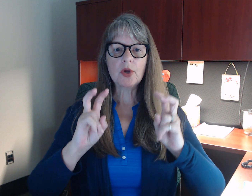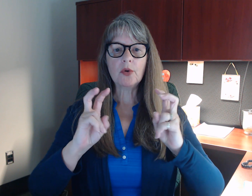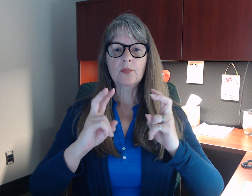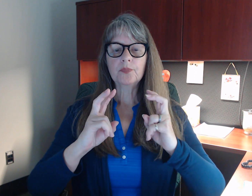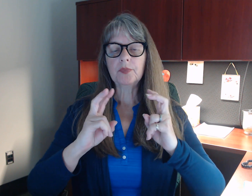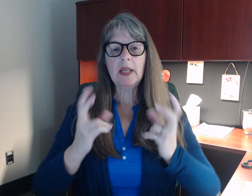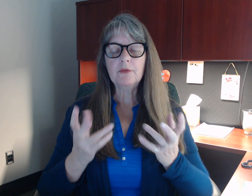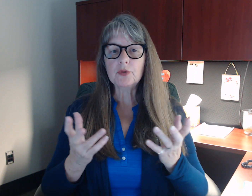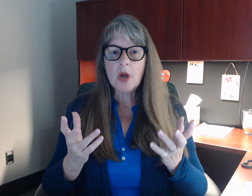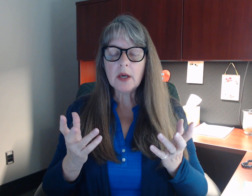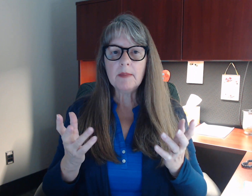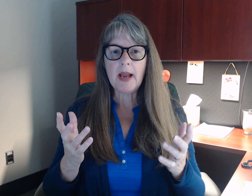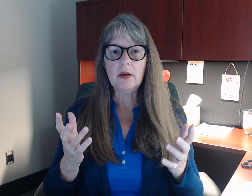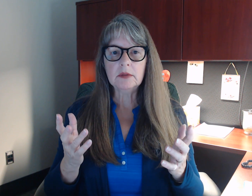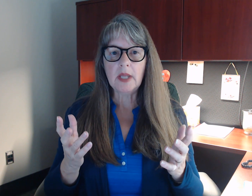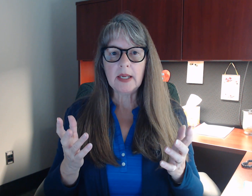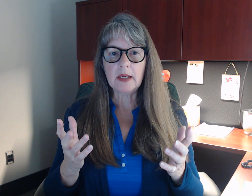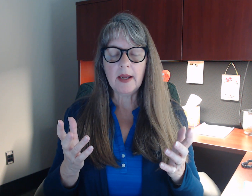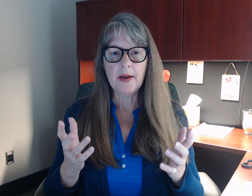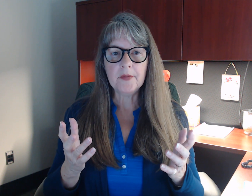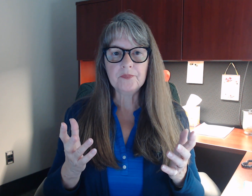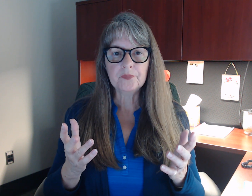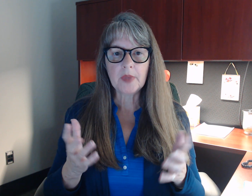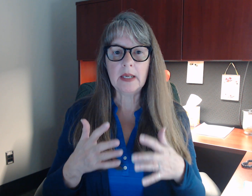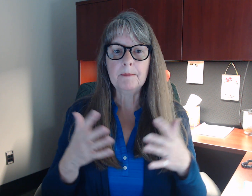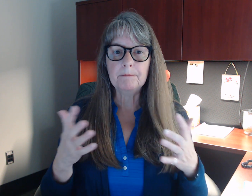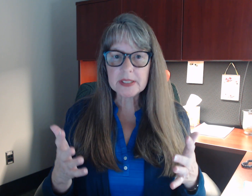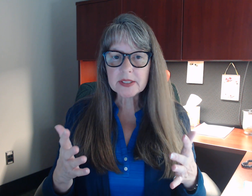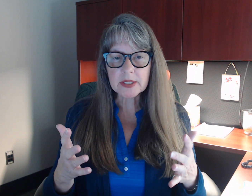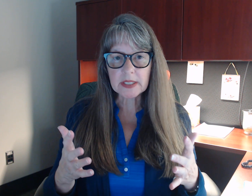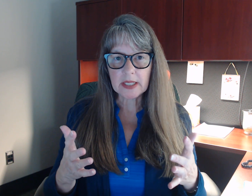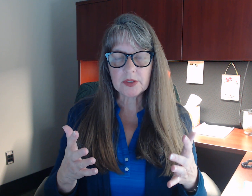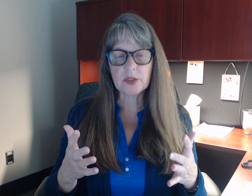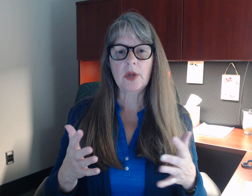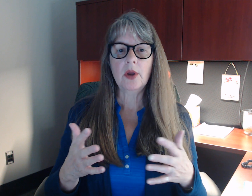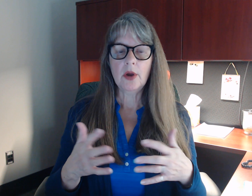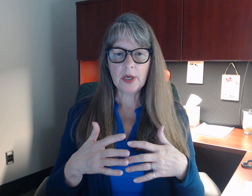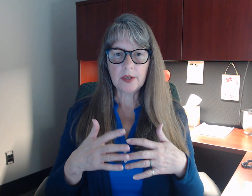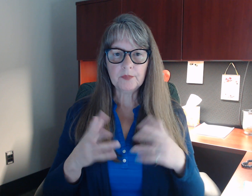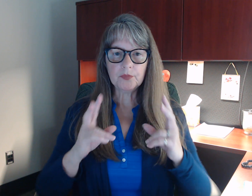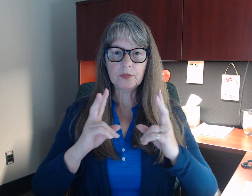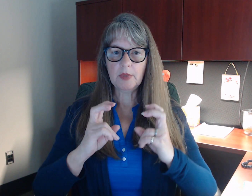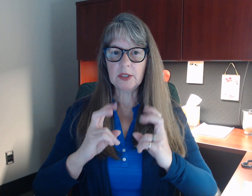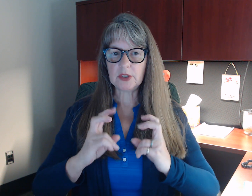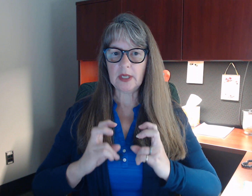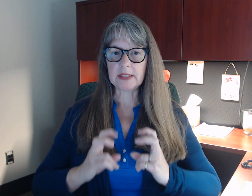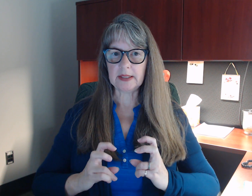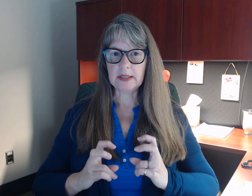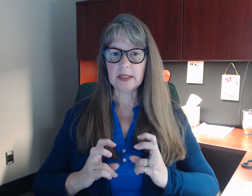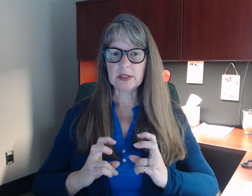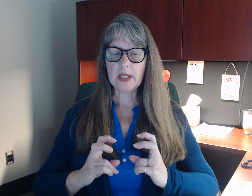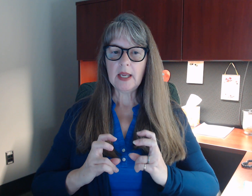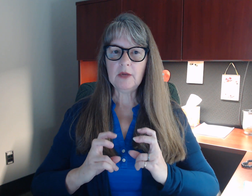So if you're talking about like in a business sense, it's like this. If it's